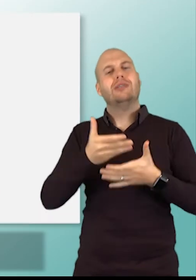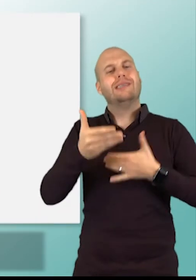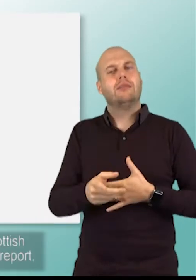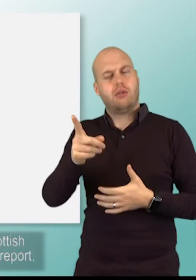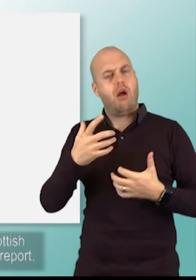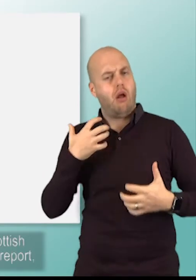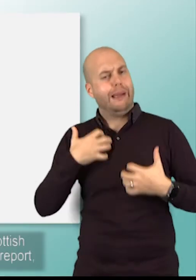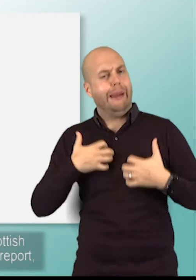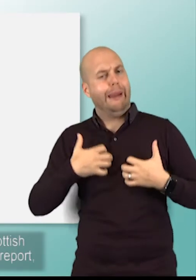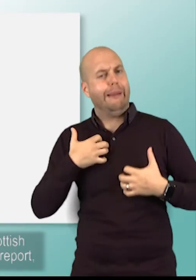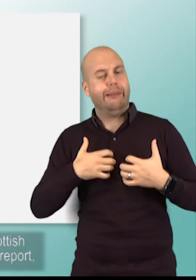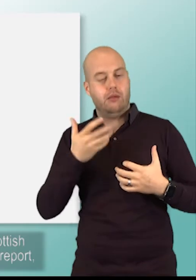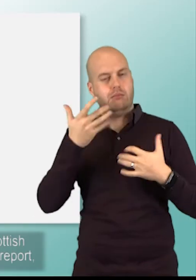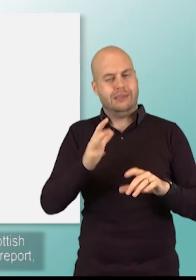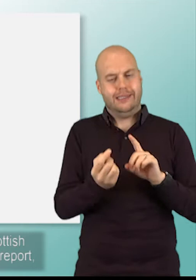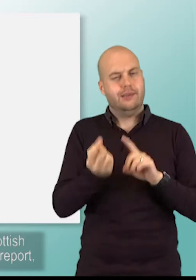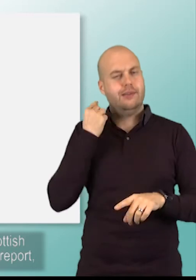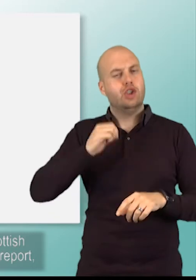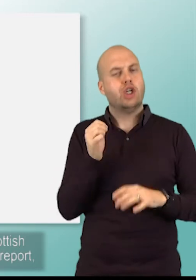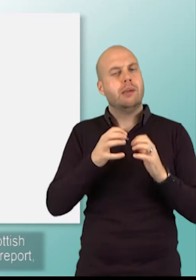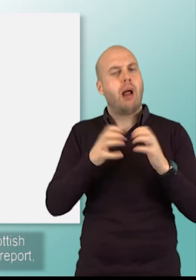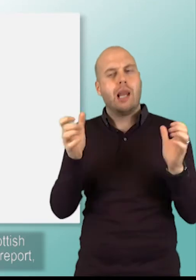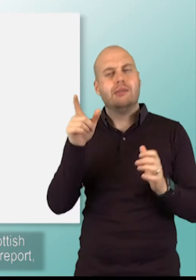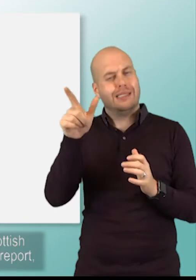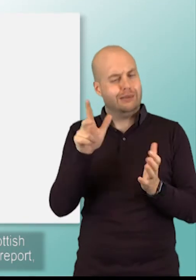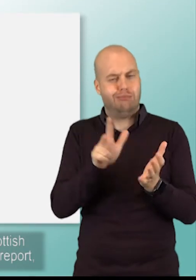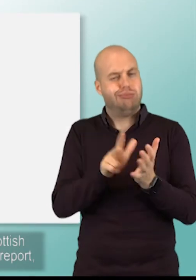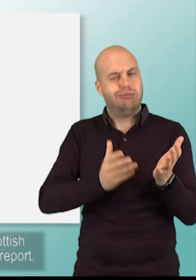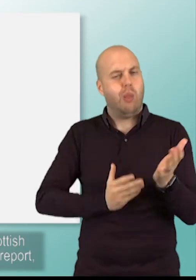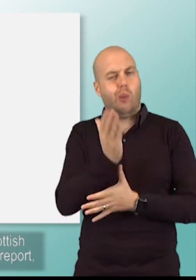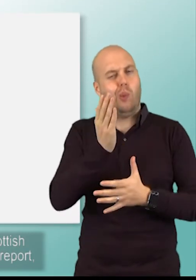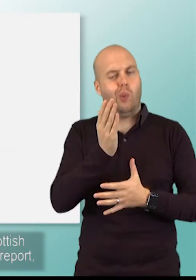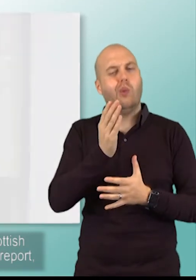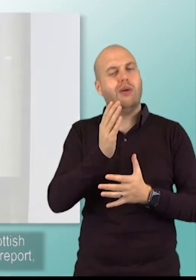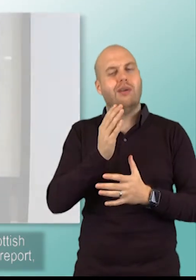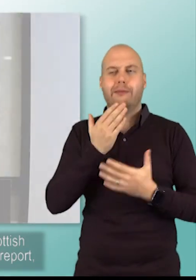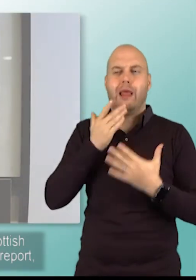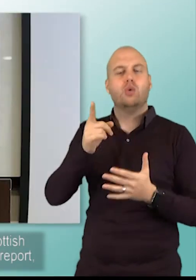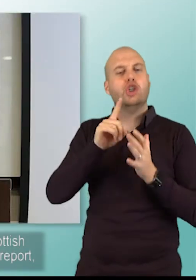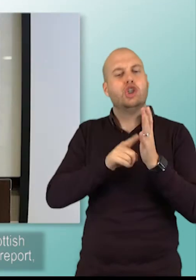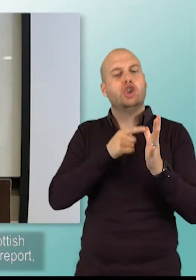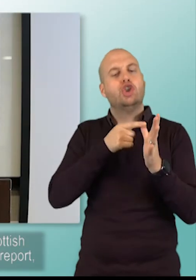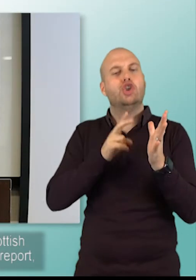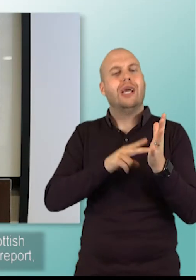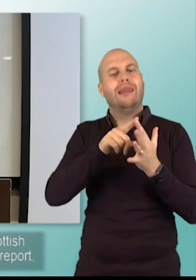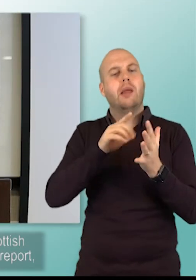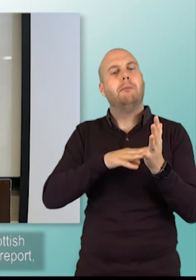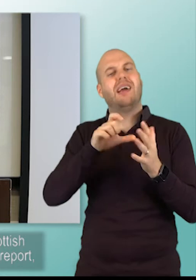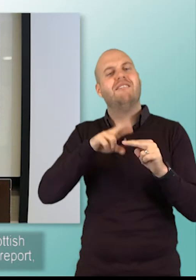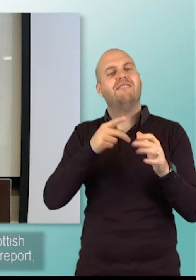very keen as the legislation that was passed through the Scottish Parliament based on Jean